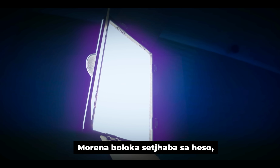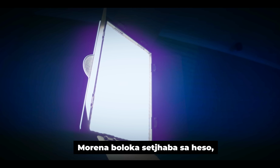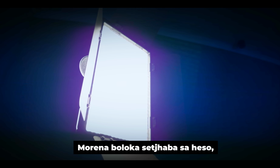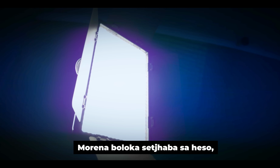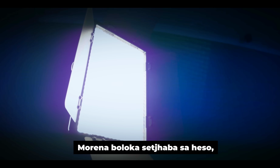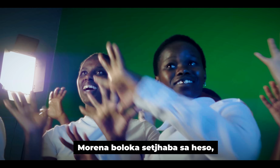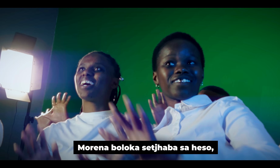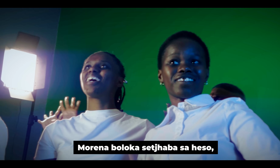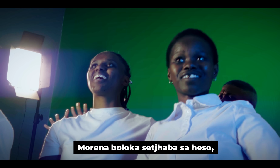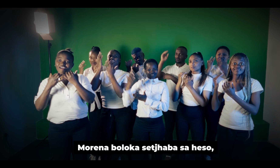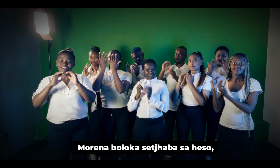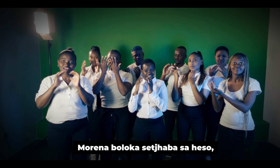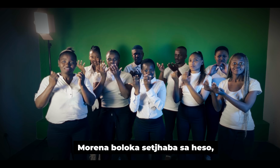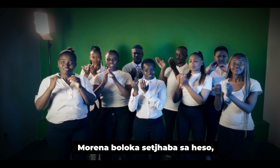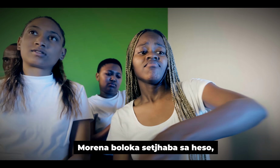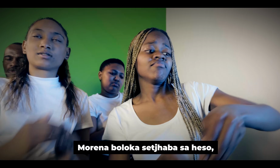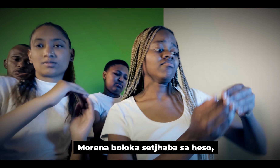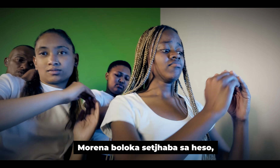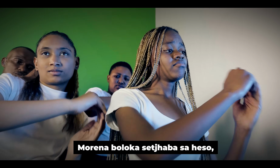murena buluka sichaba sayesu